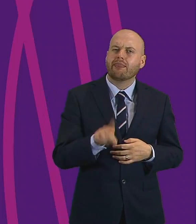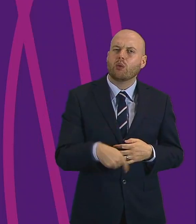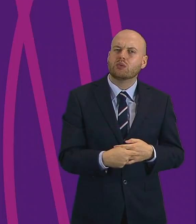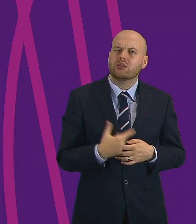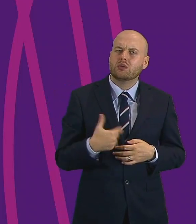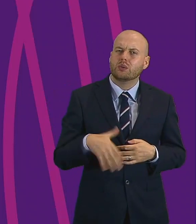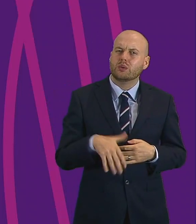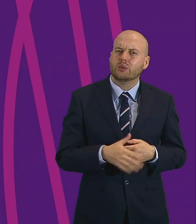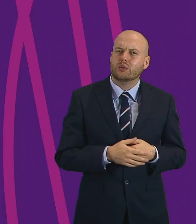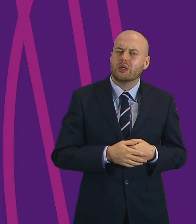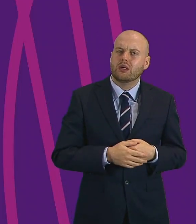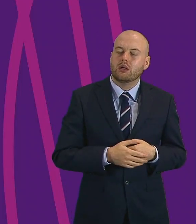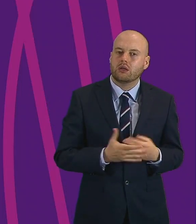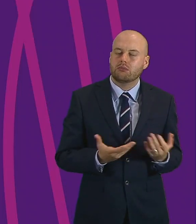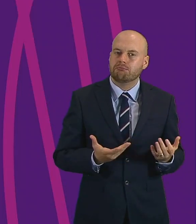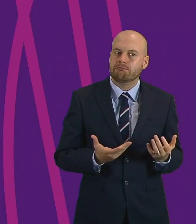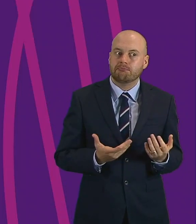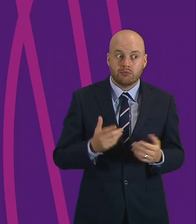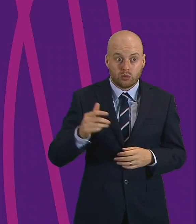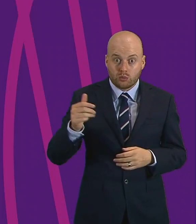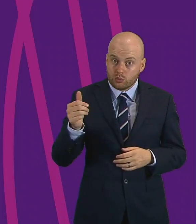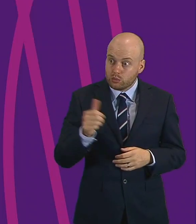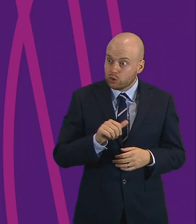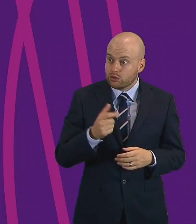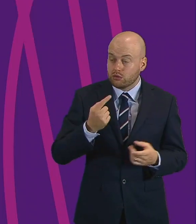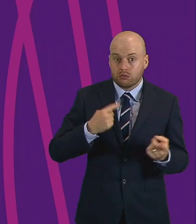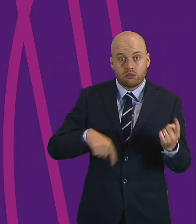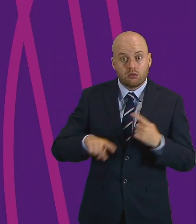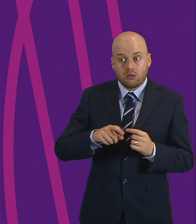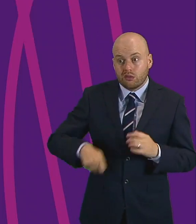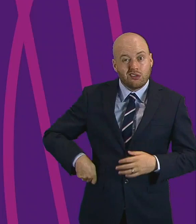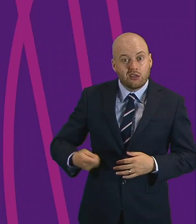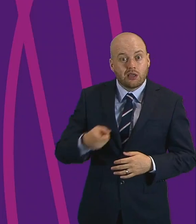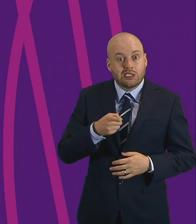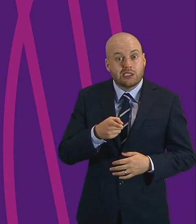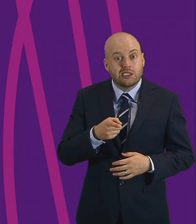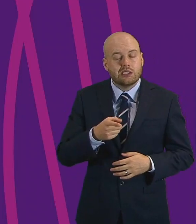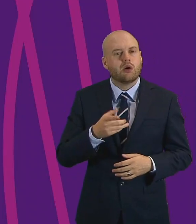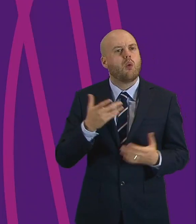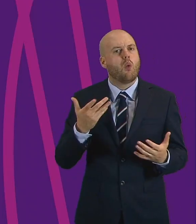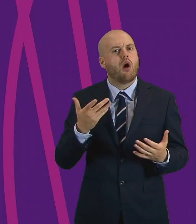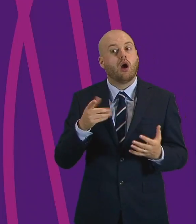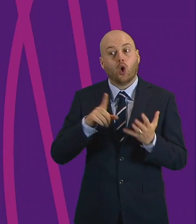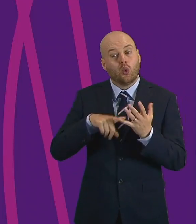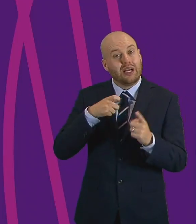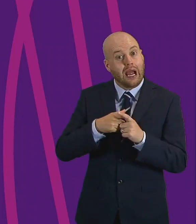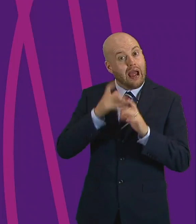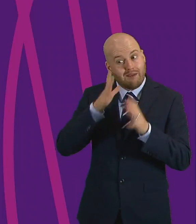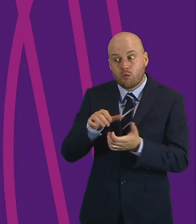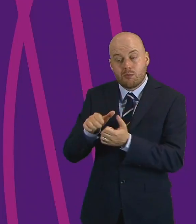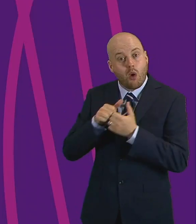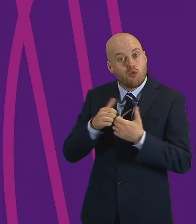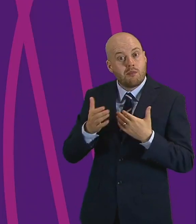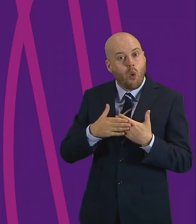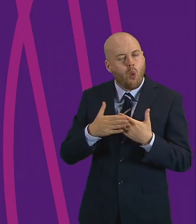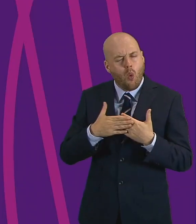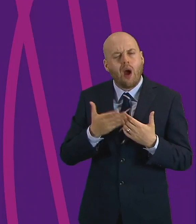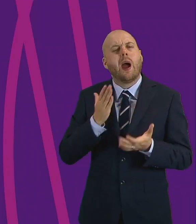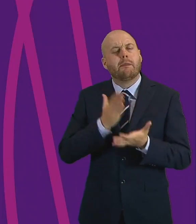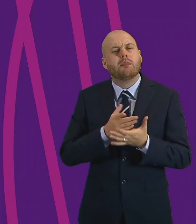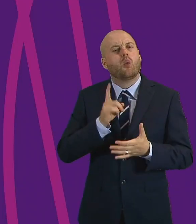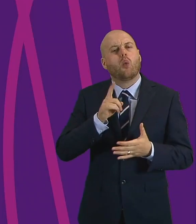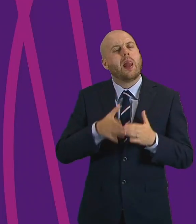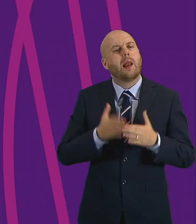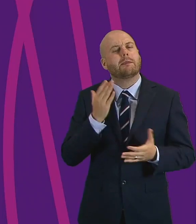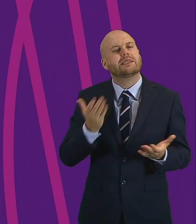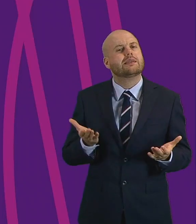recovery? Is there an upper limit to which the UK cannot borrow beyond? Traditionally, when a country spent